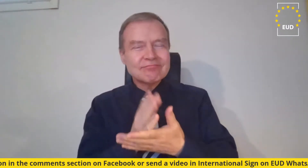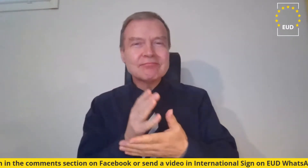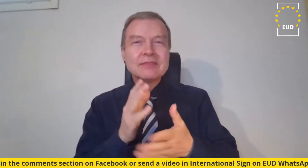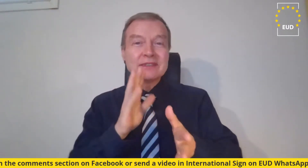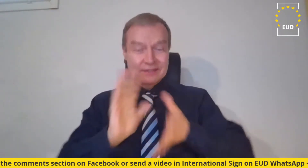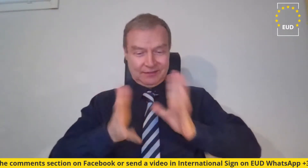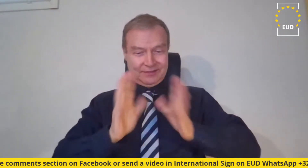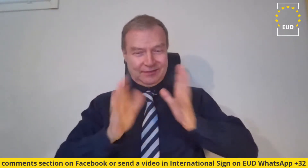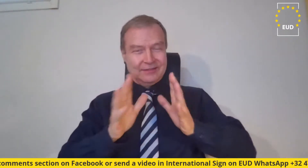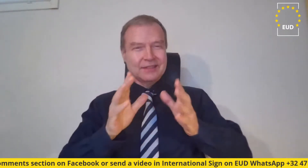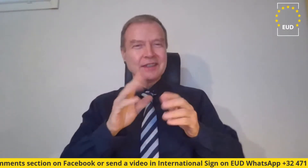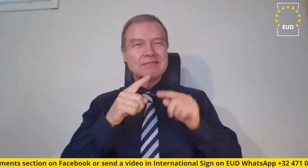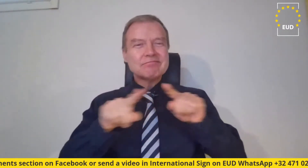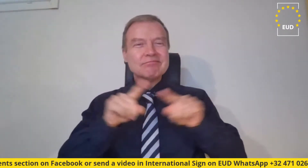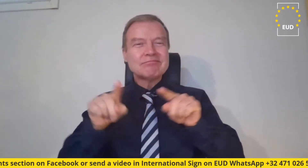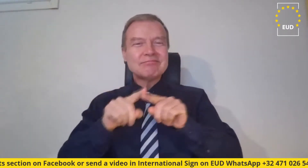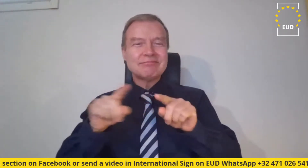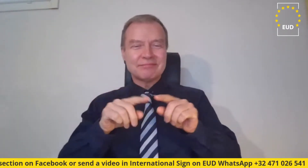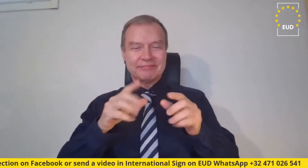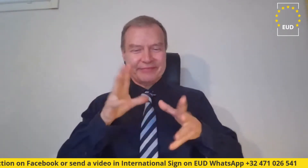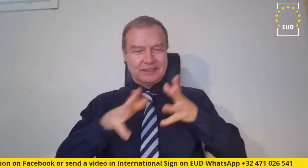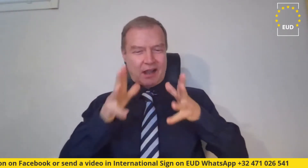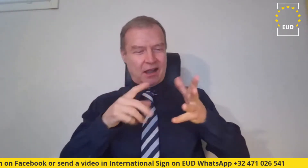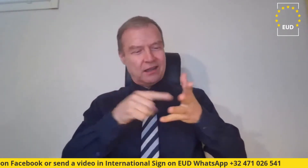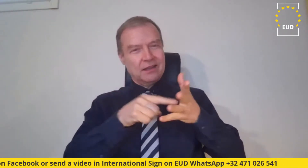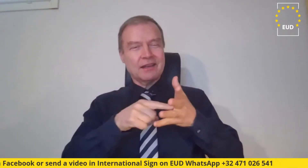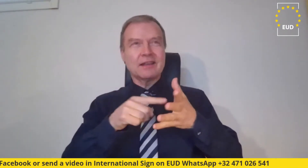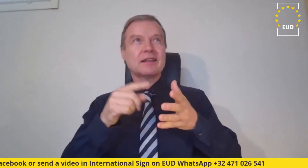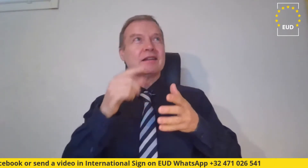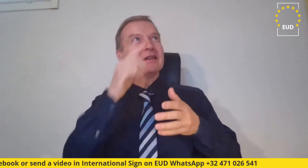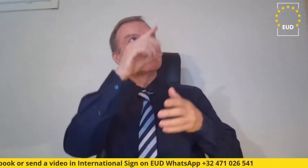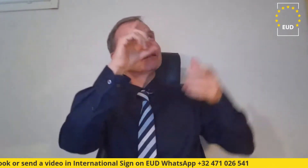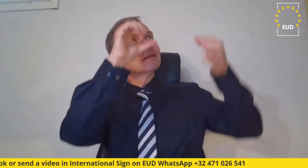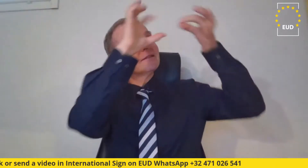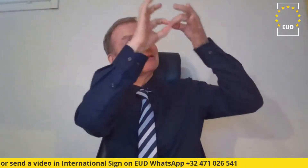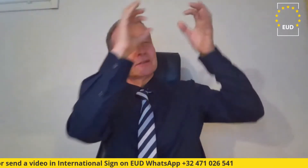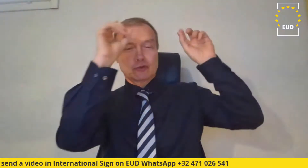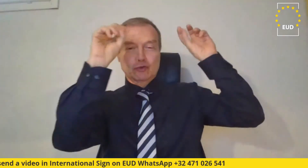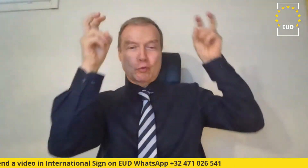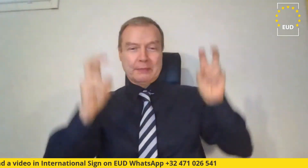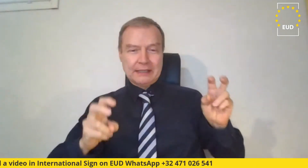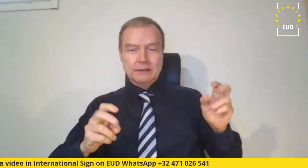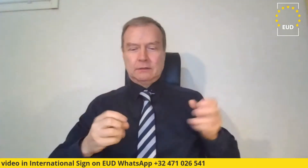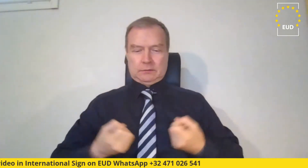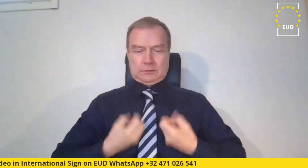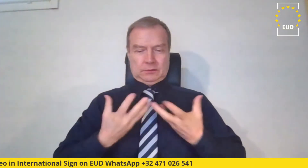to be aware of this aspect of his or her work.